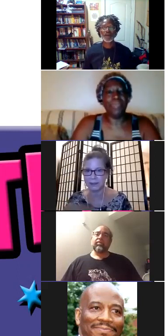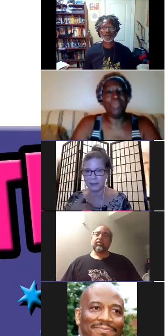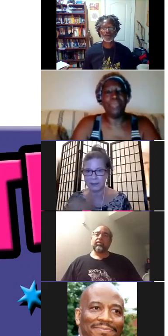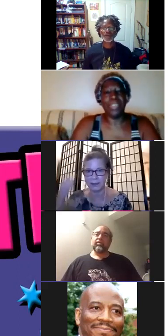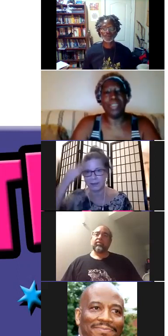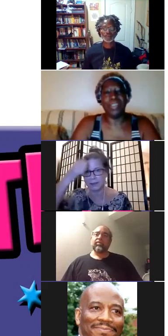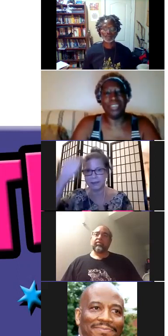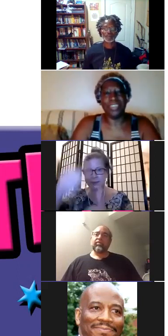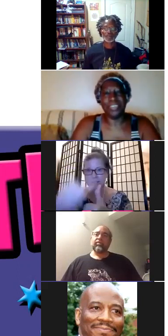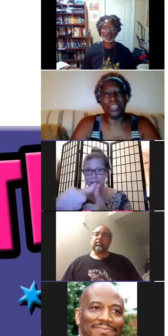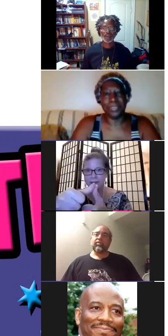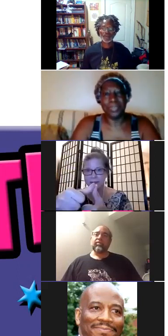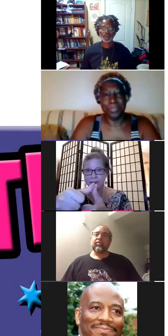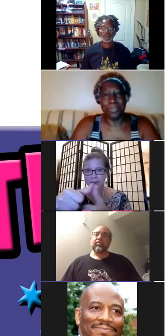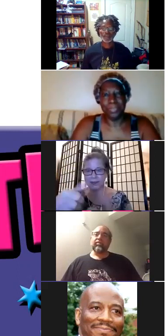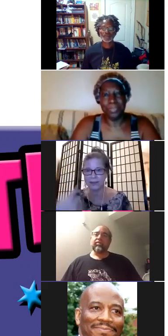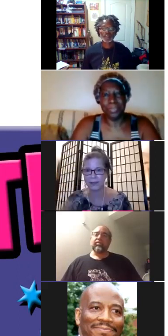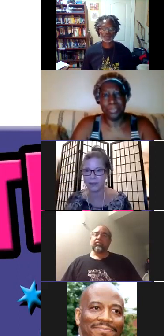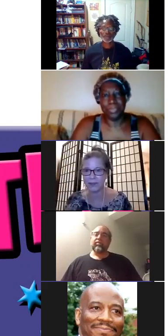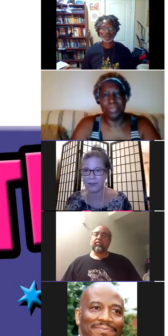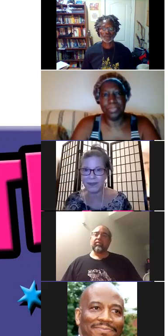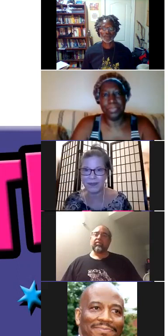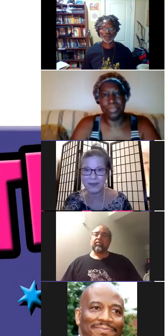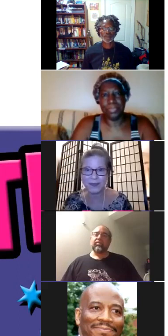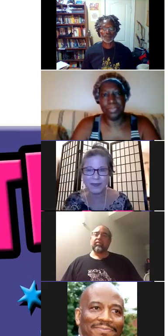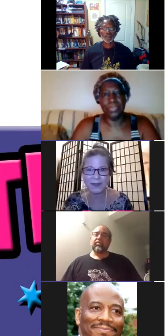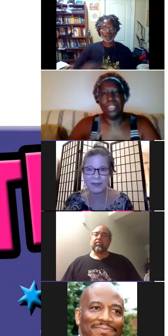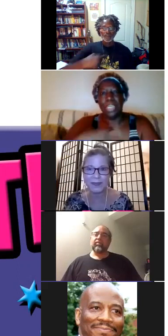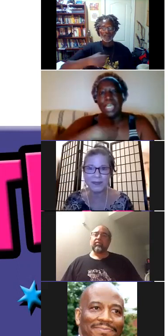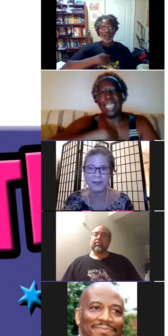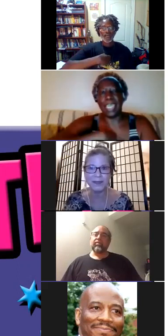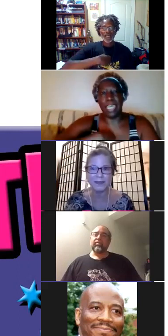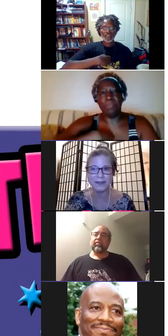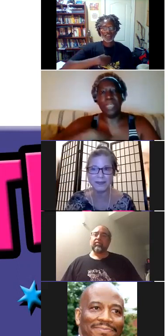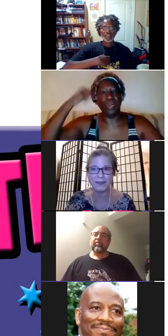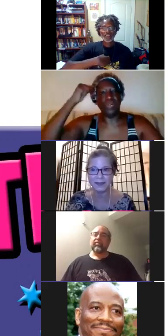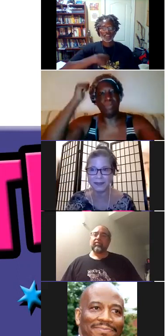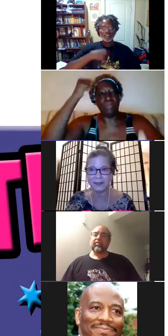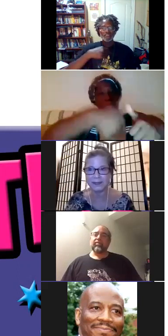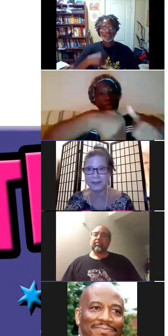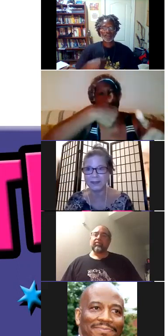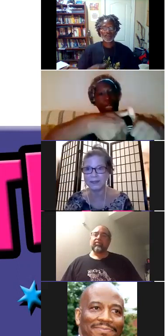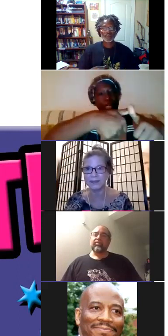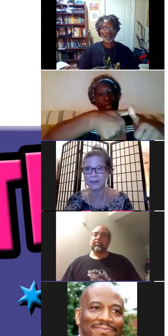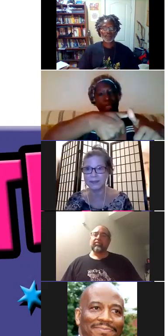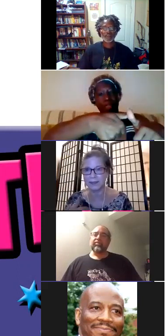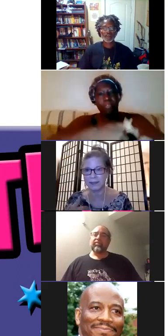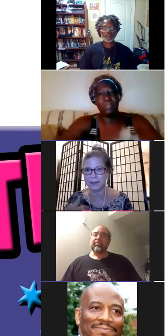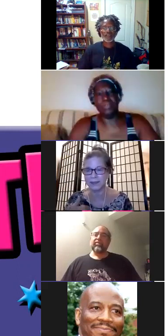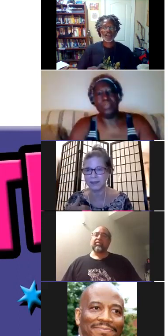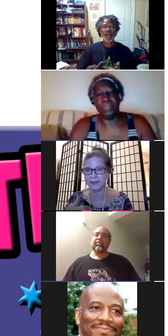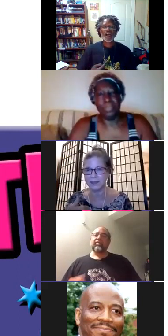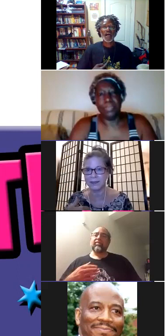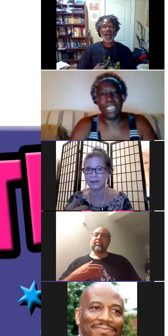Okay, I want to do it, try to do it correct as possible. I am remembering.